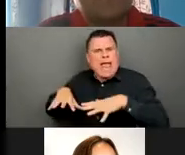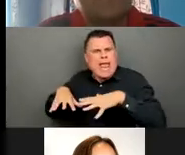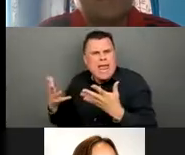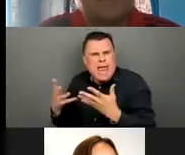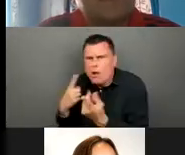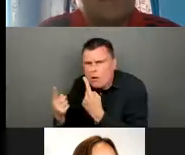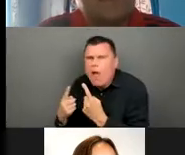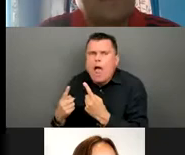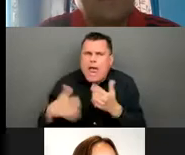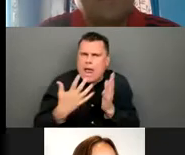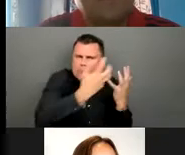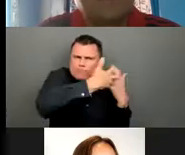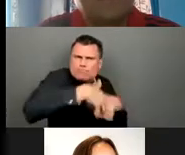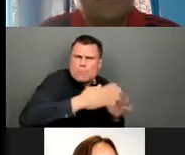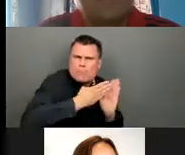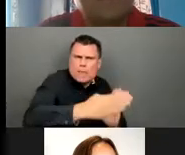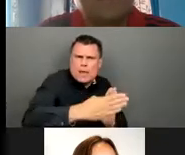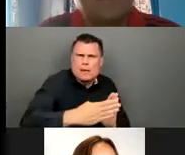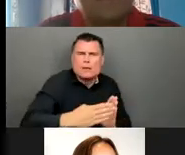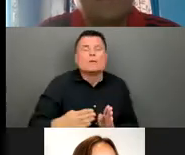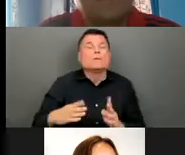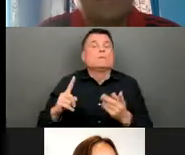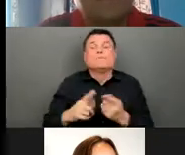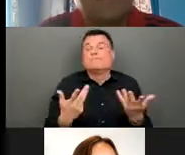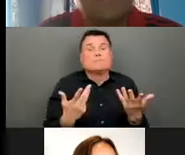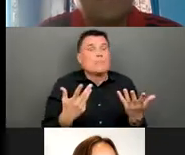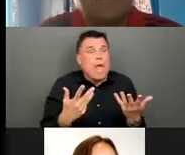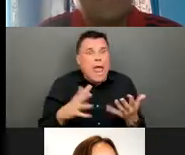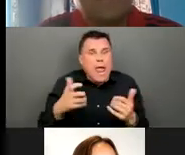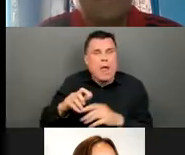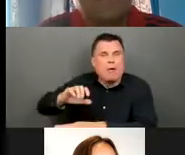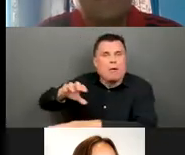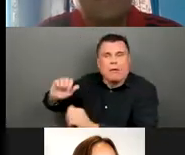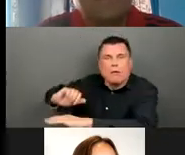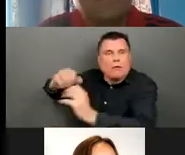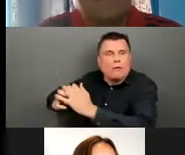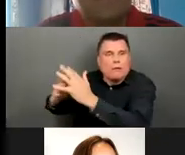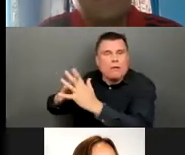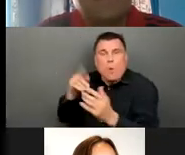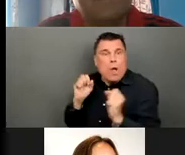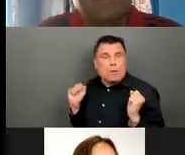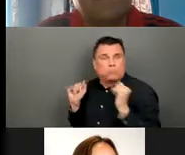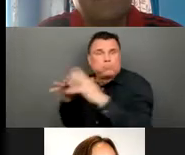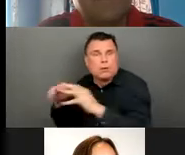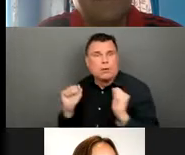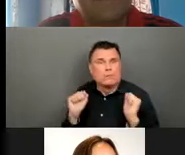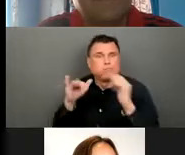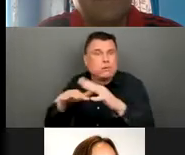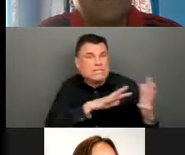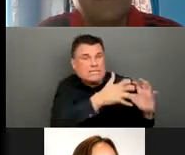it accessible for persons with different impairment types as well. However, so many